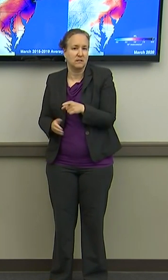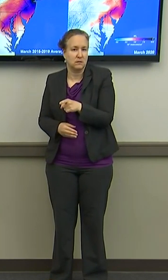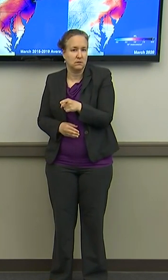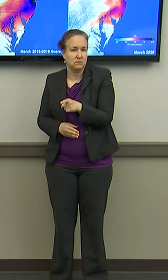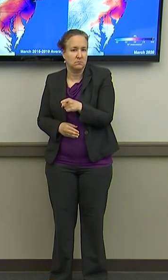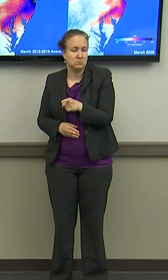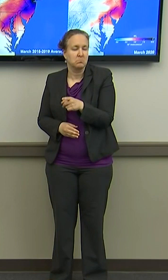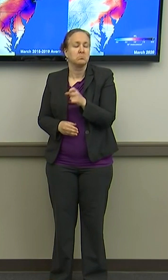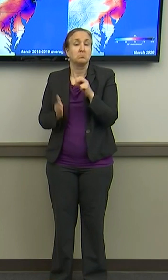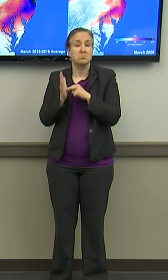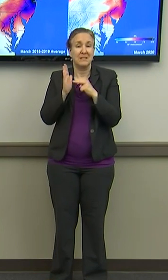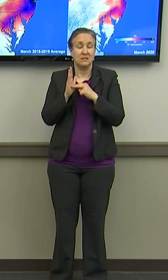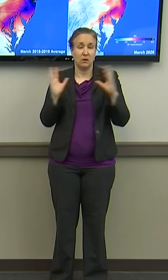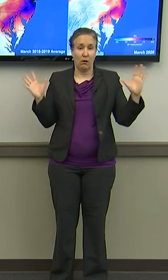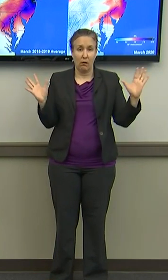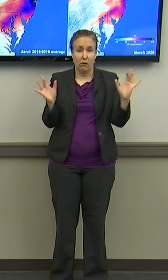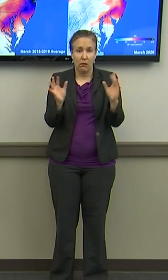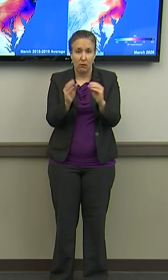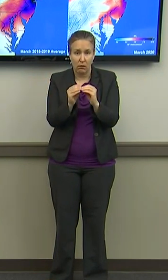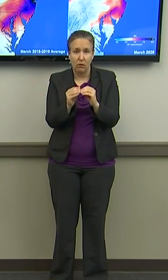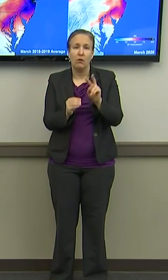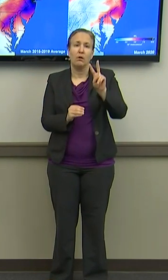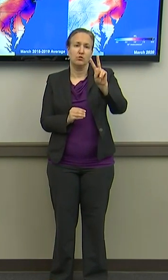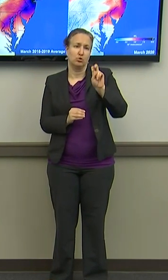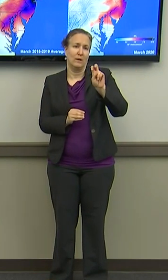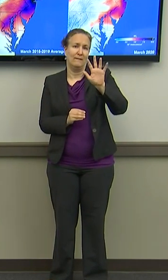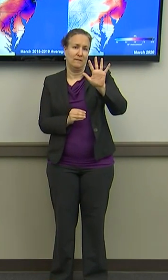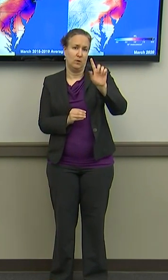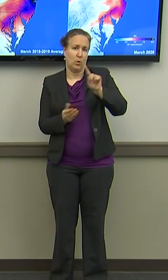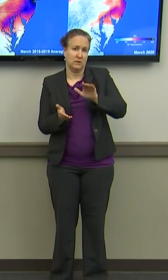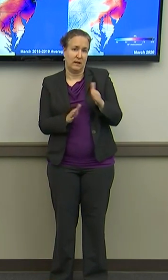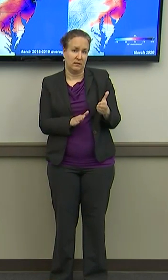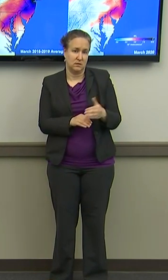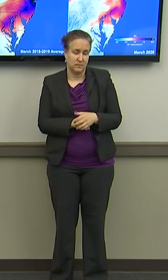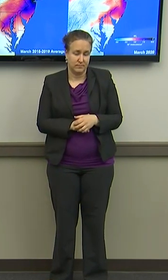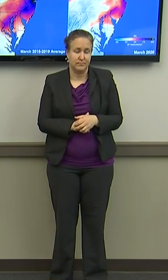So that brings us to a total of 251.